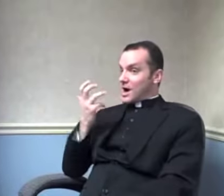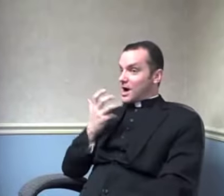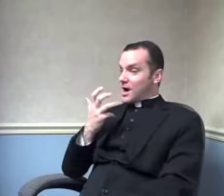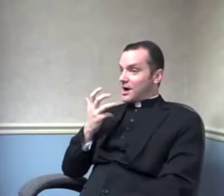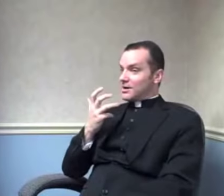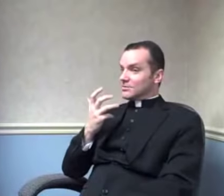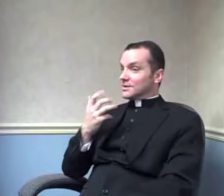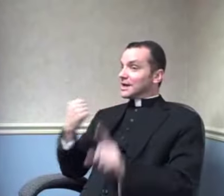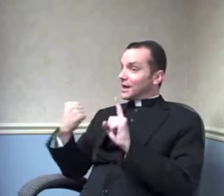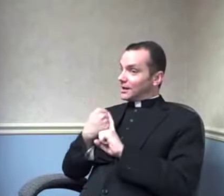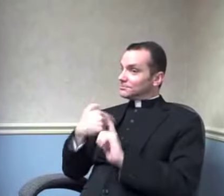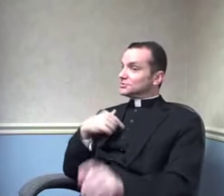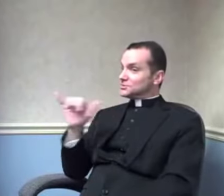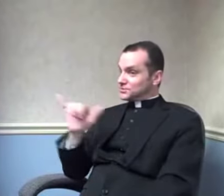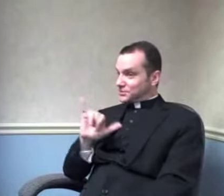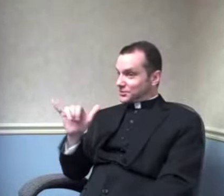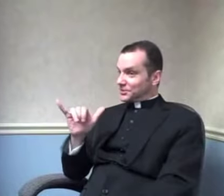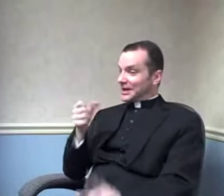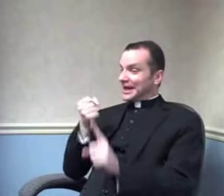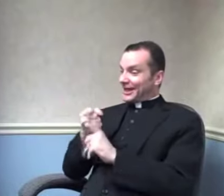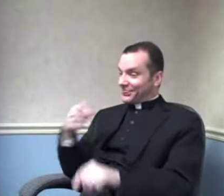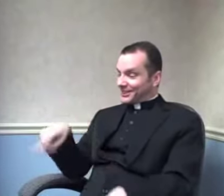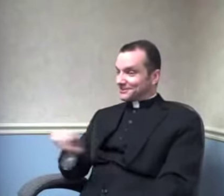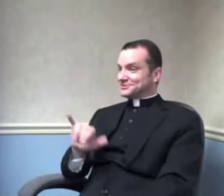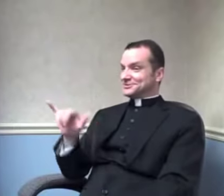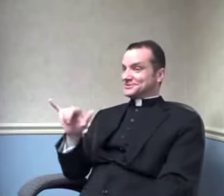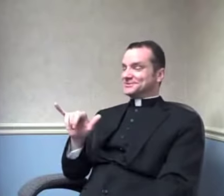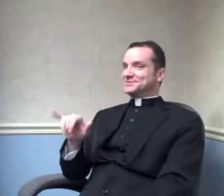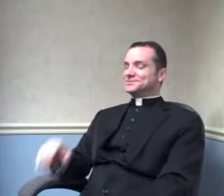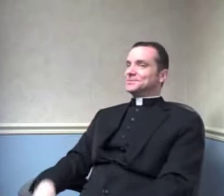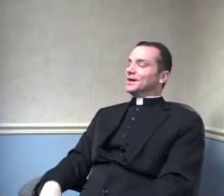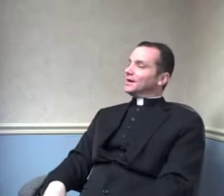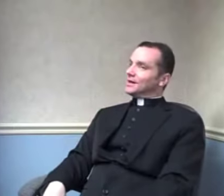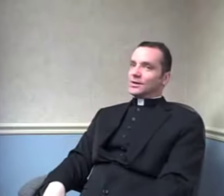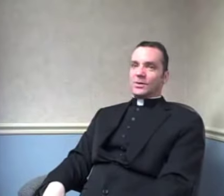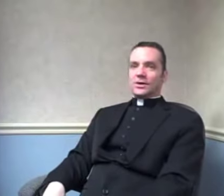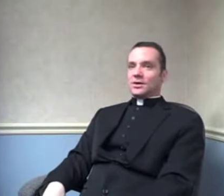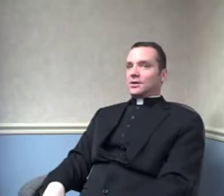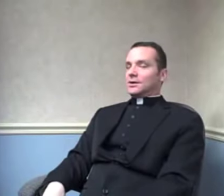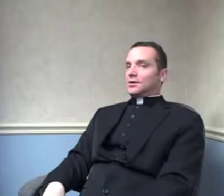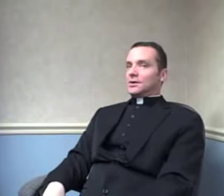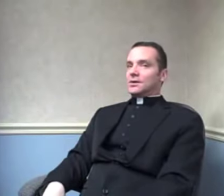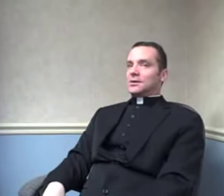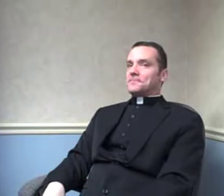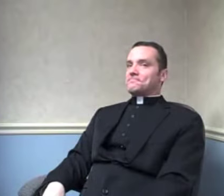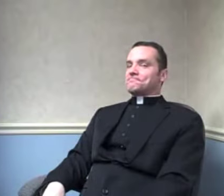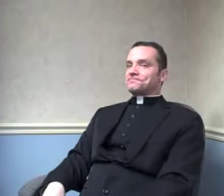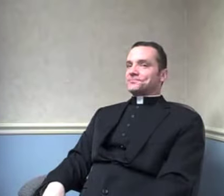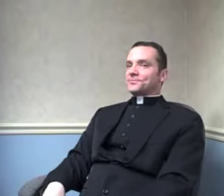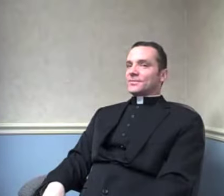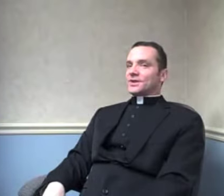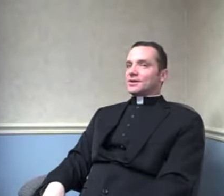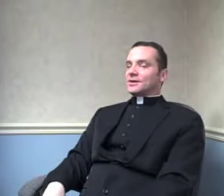Well, I've seen some big changes, and it's hit me as well too. I've changed, but wow, have they changed.